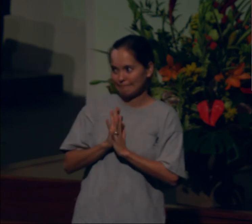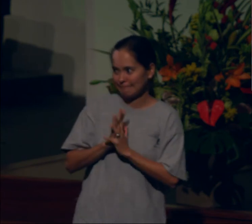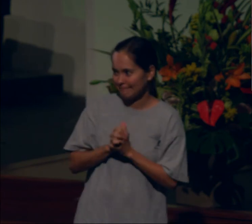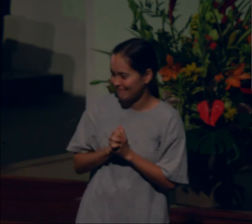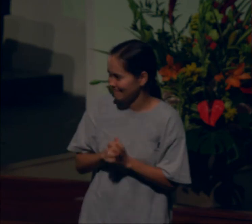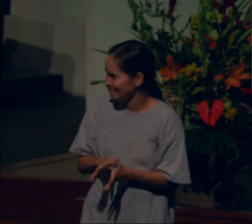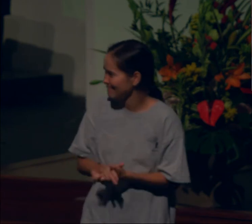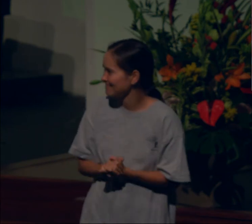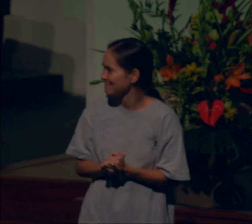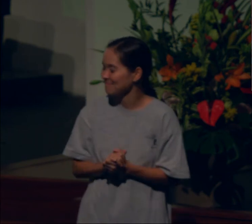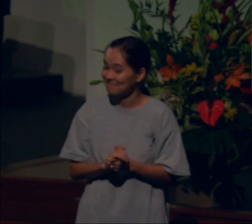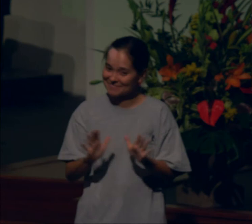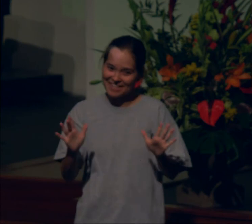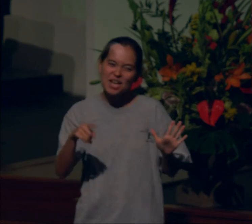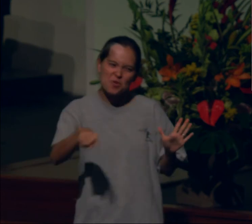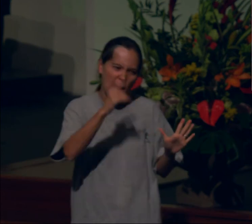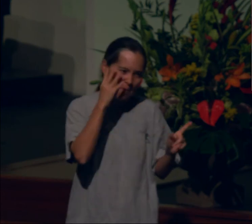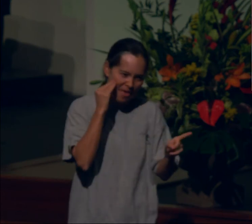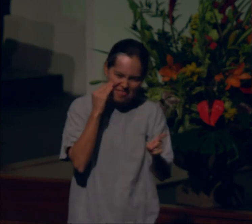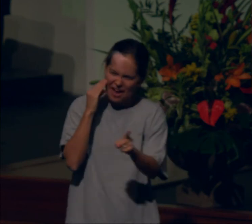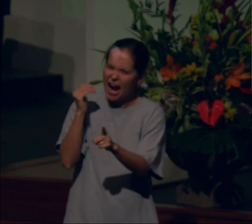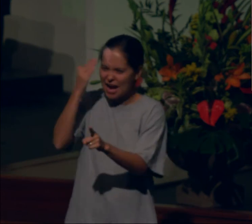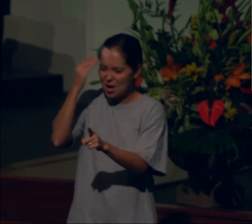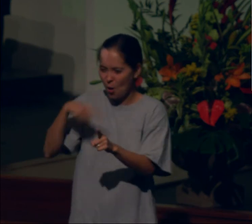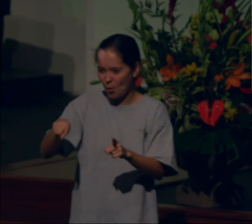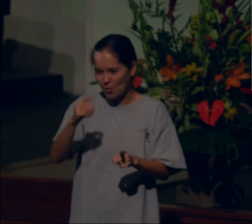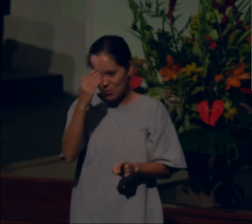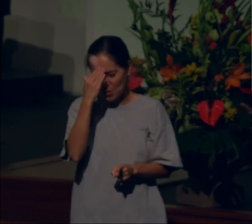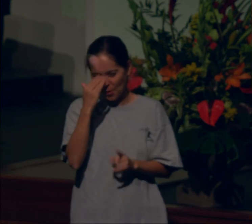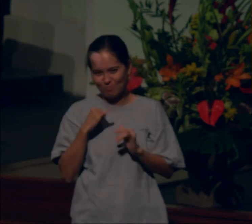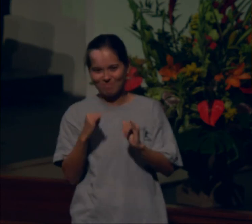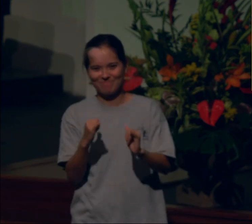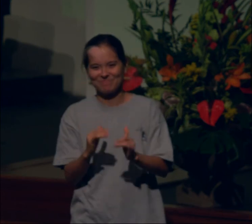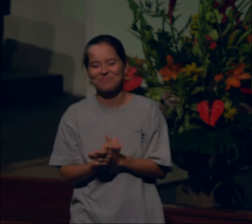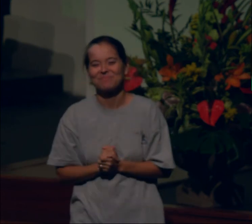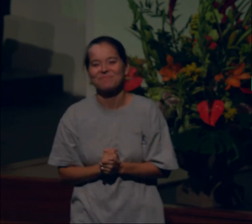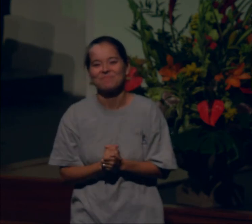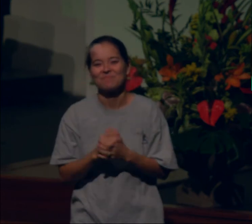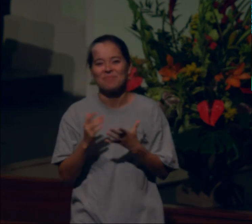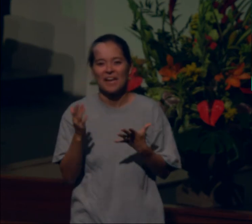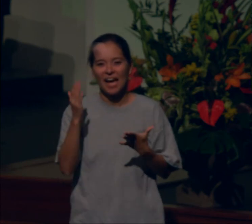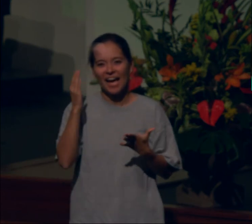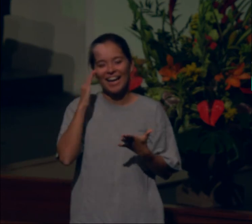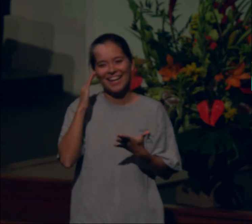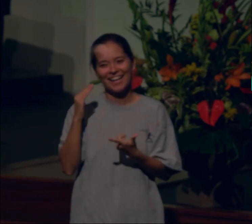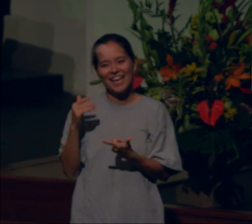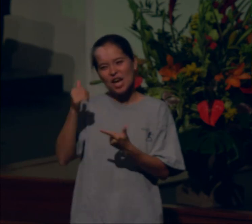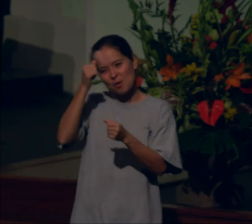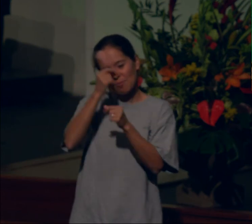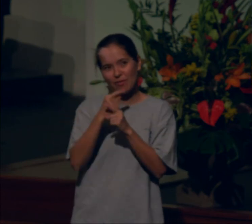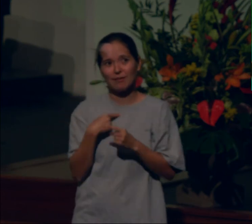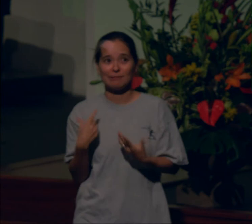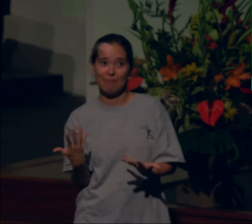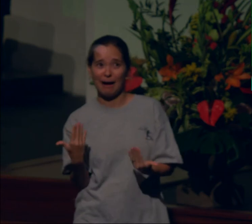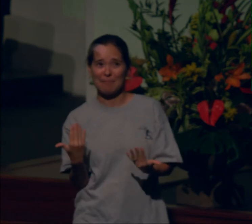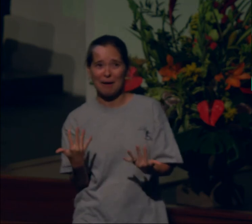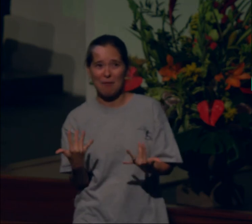Right? Some of you have been there. I can feel it. Just a wave of, I feel you, brother, came across the platform.